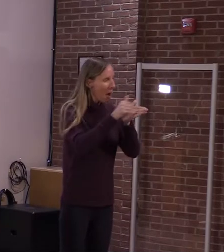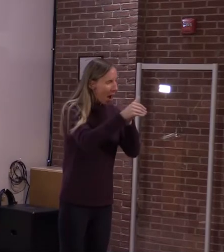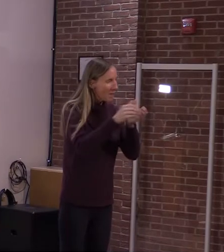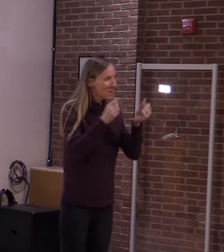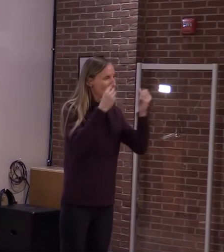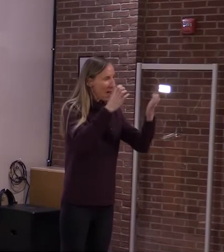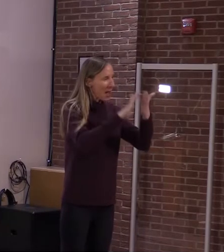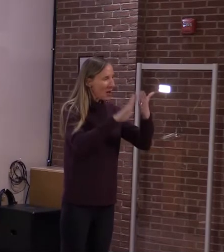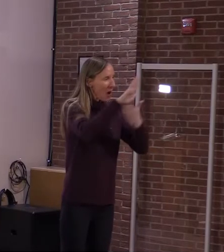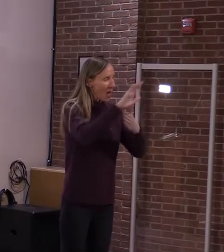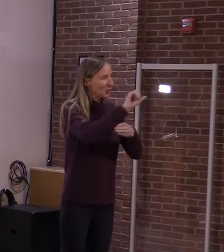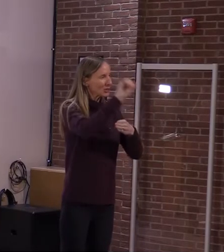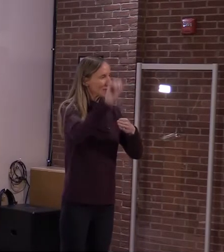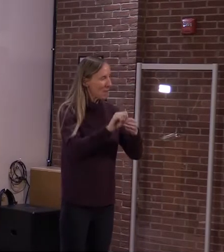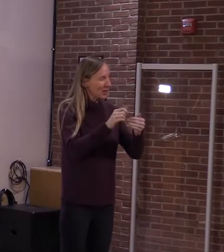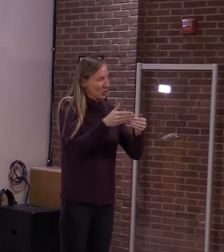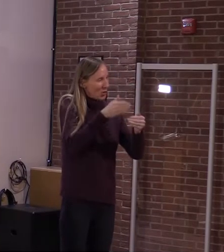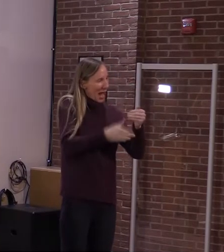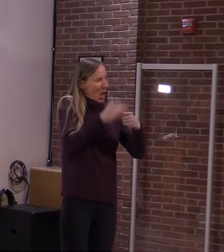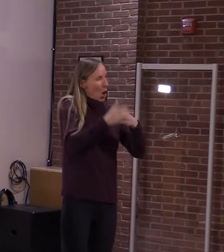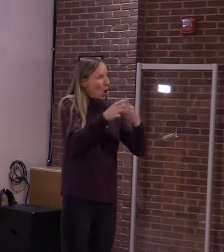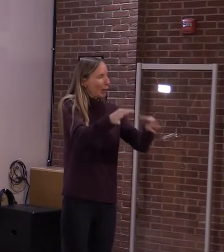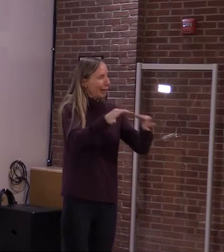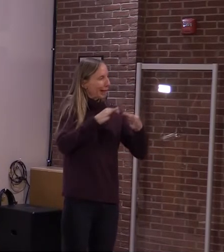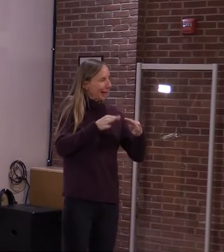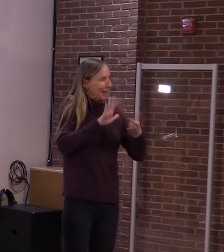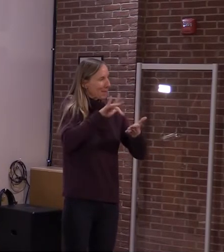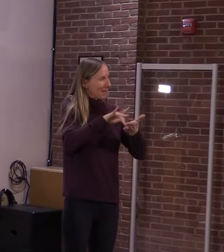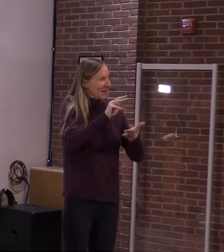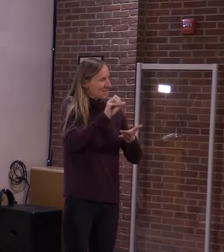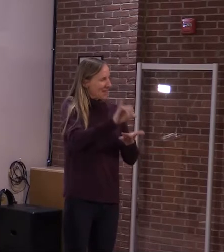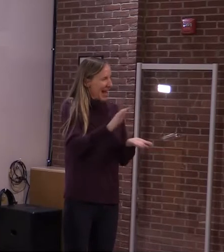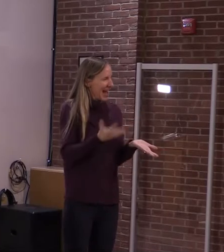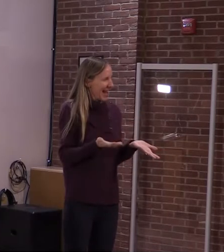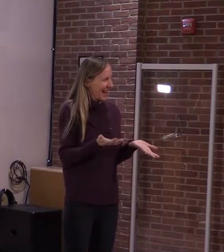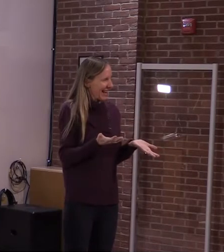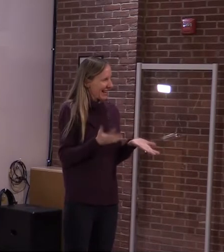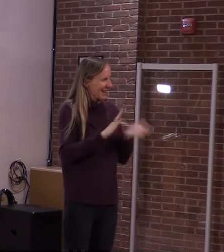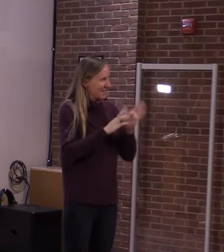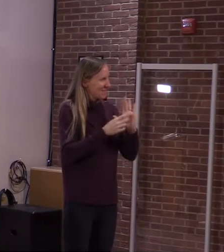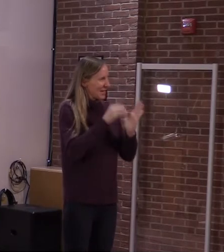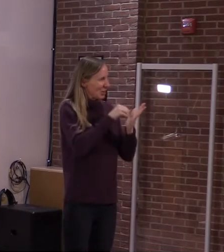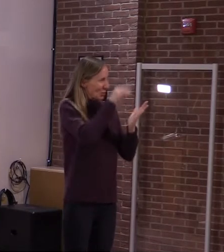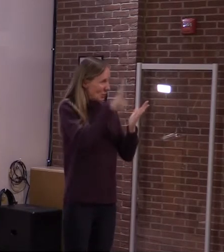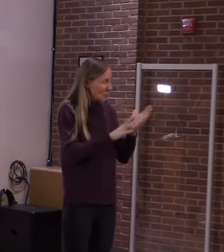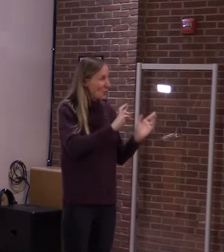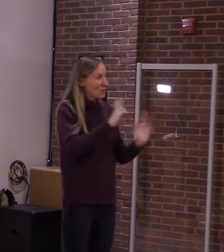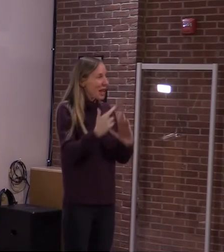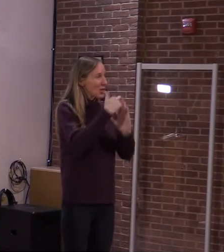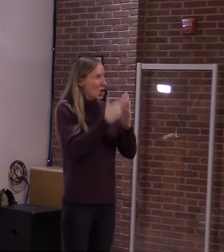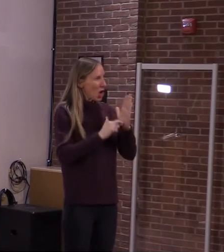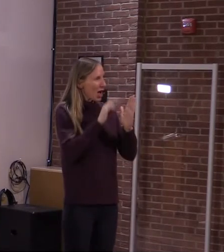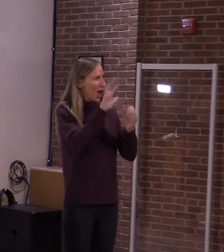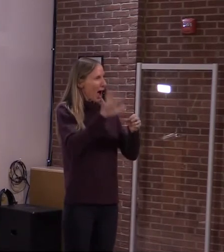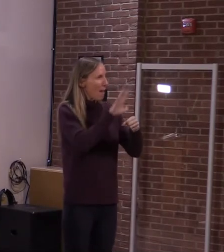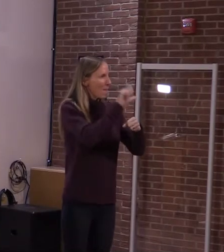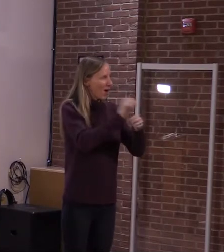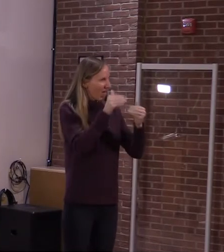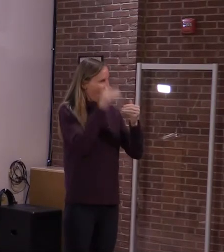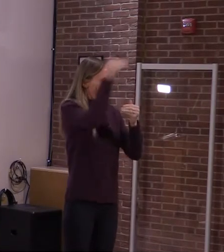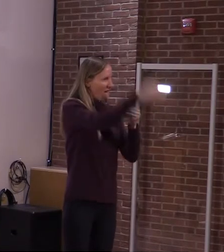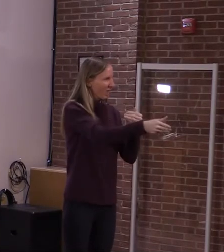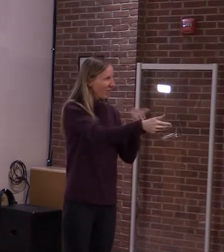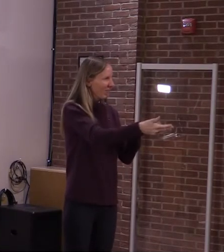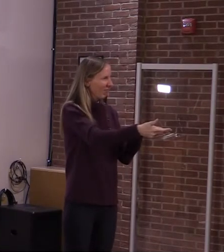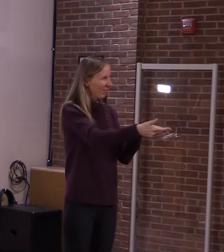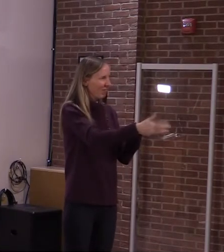mid-April, mid-May, do you think that these students will be able to get fully vaccinated before they have to